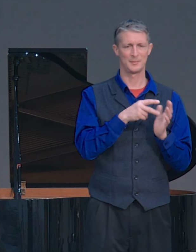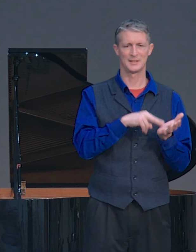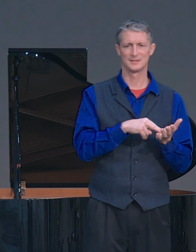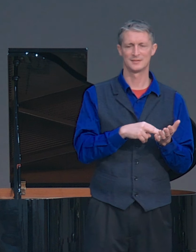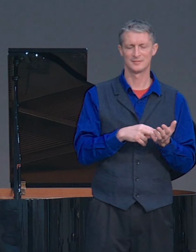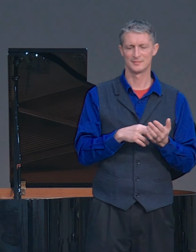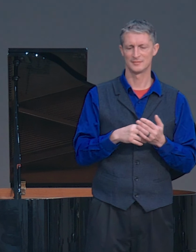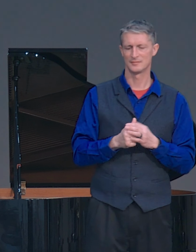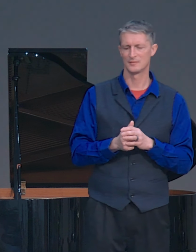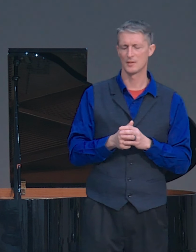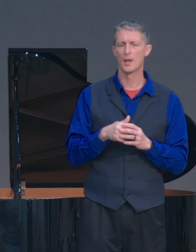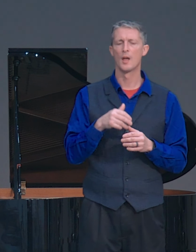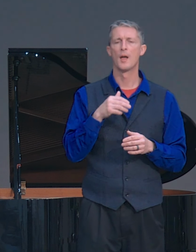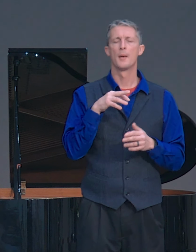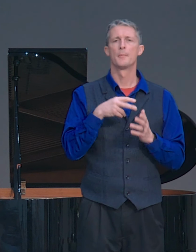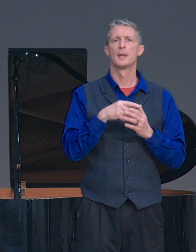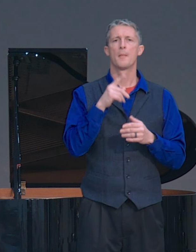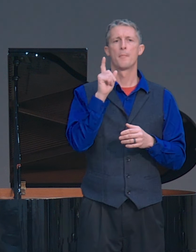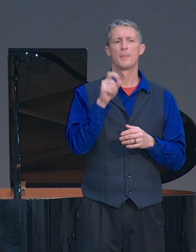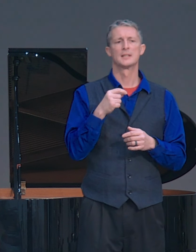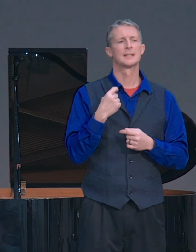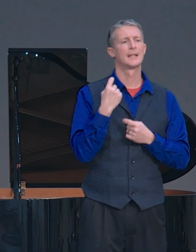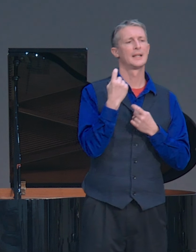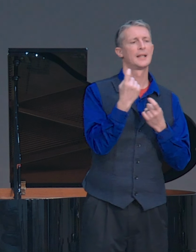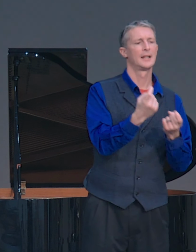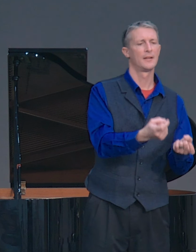all giving must be done anonymously.